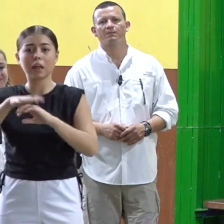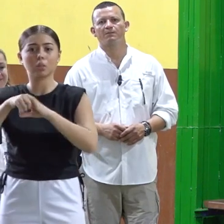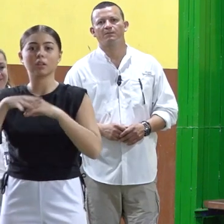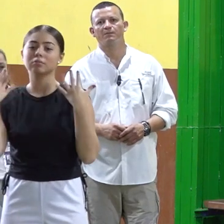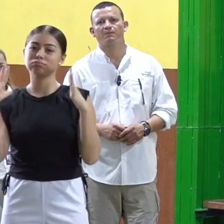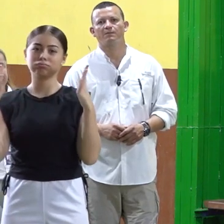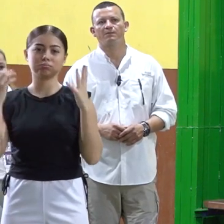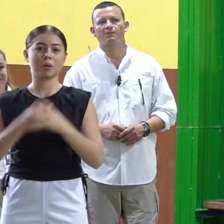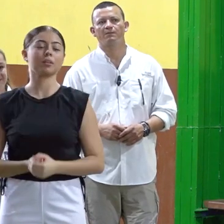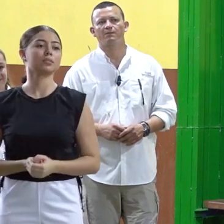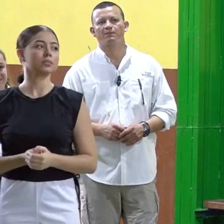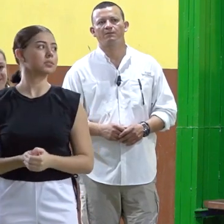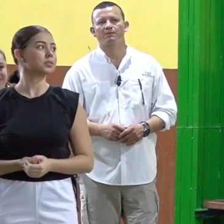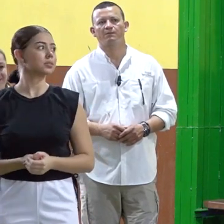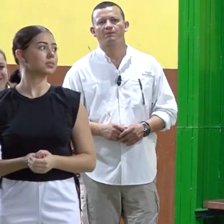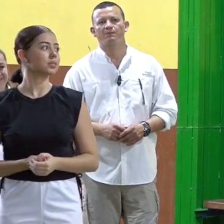of pronunciation.